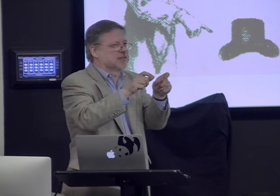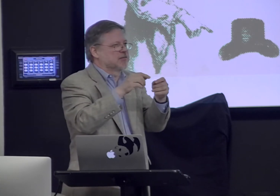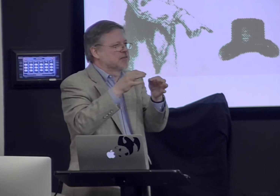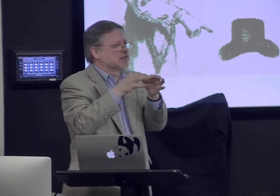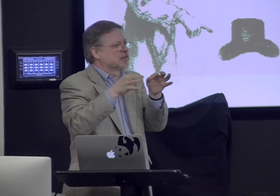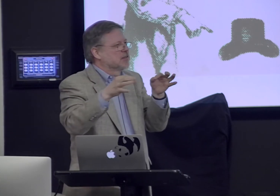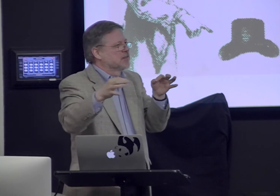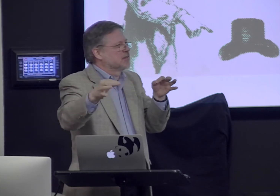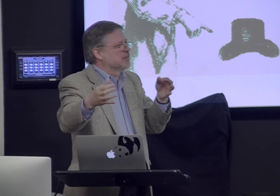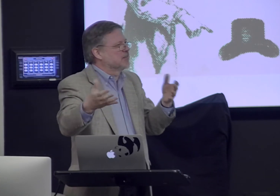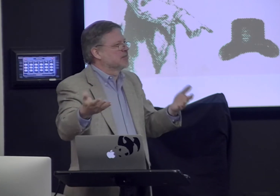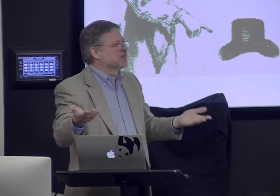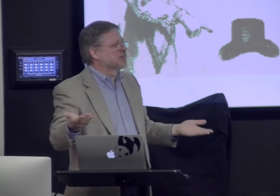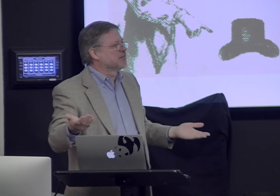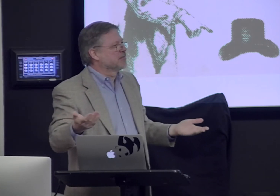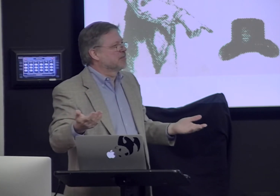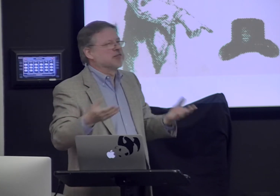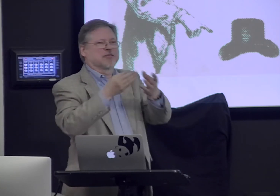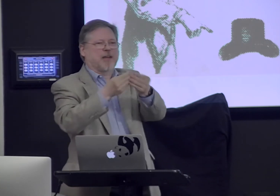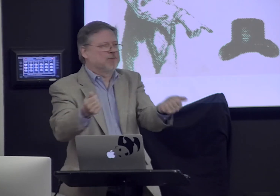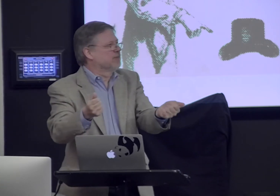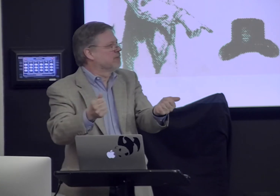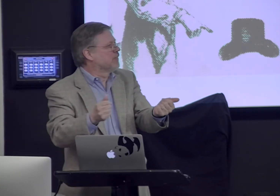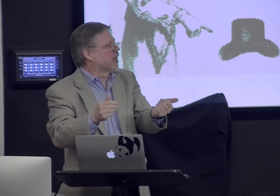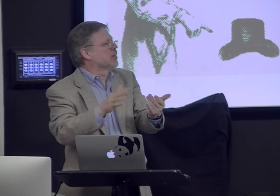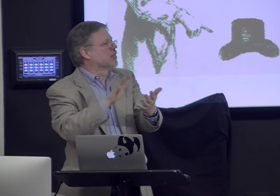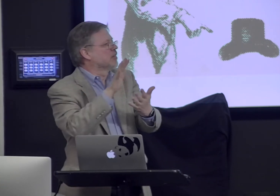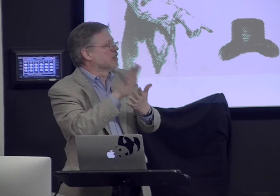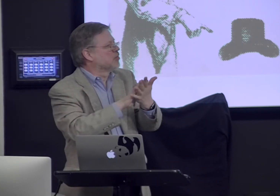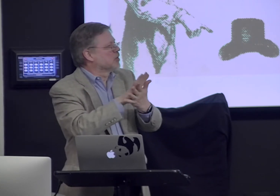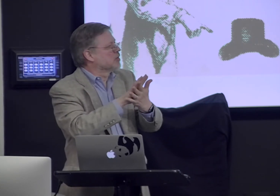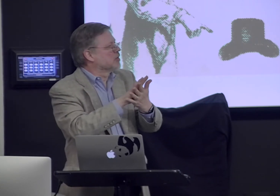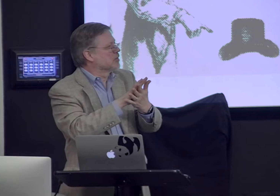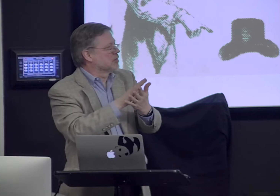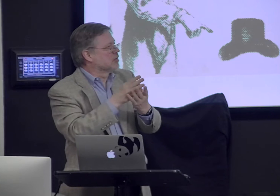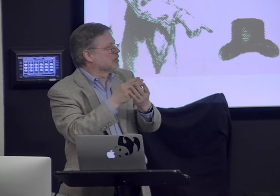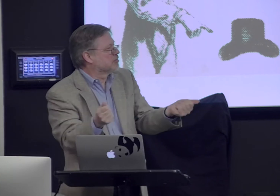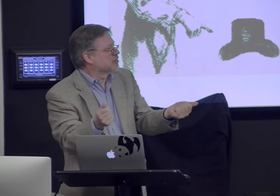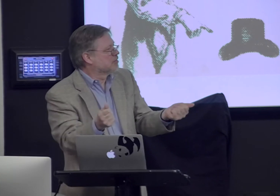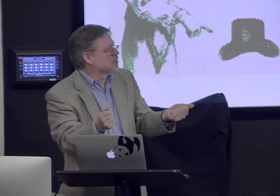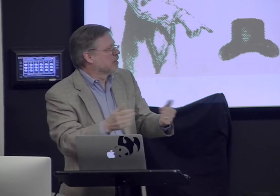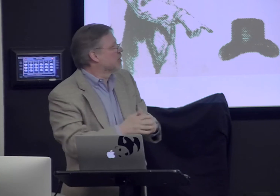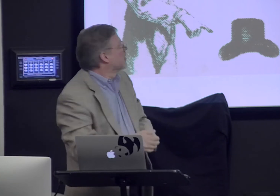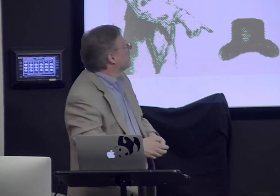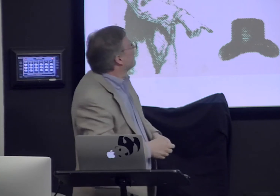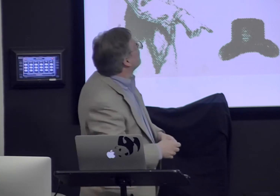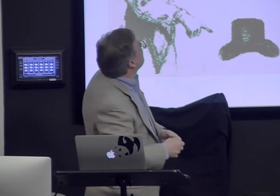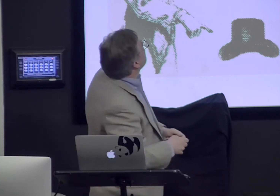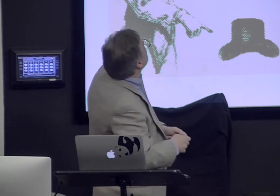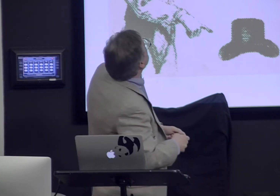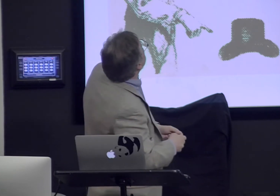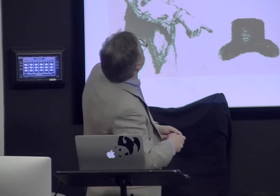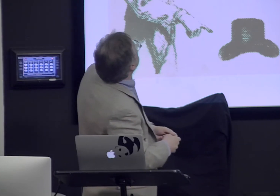any ambiguity was resolved by adding other forms to create phrases or strings that would make